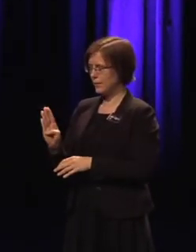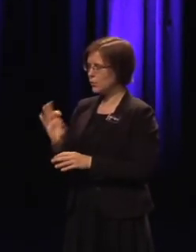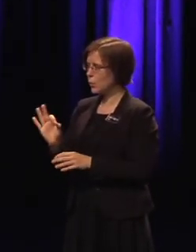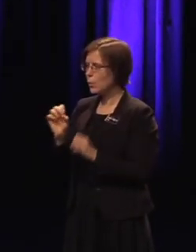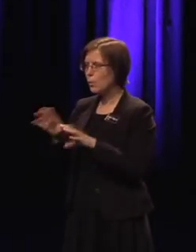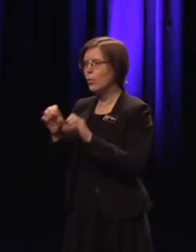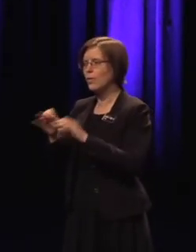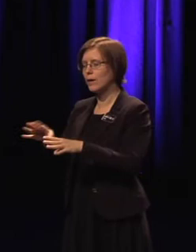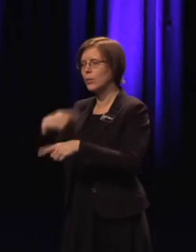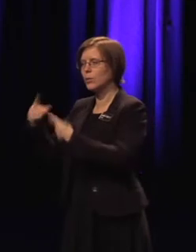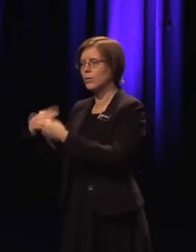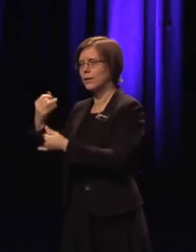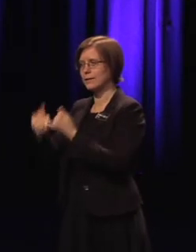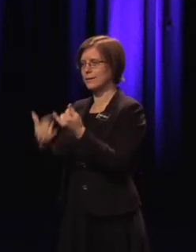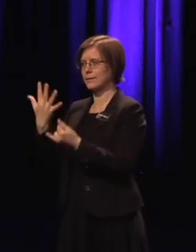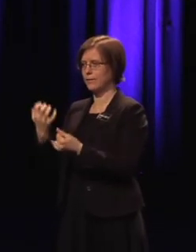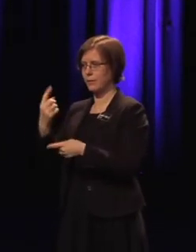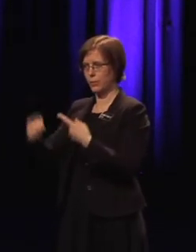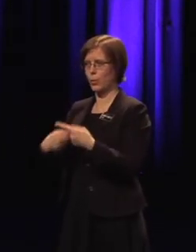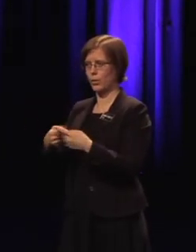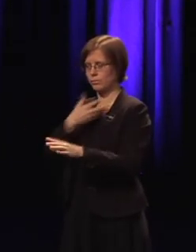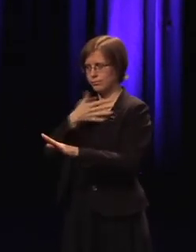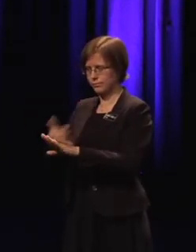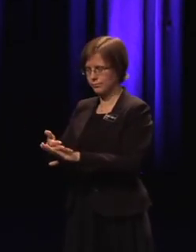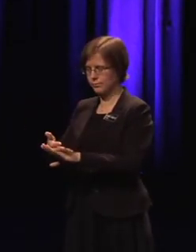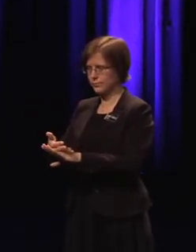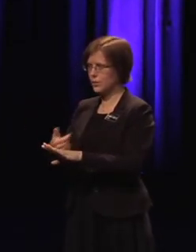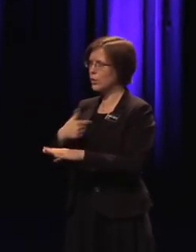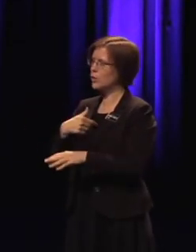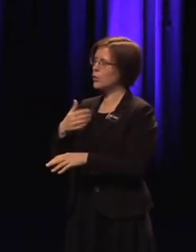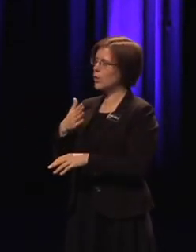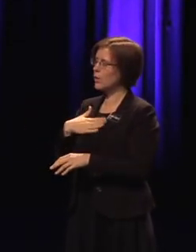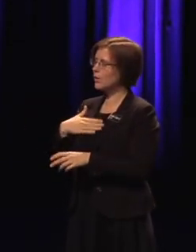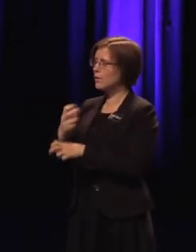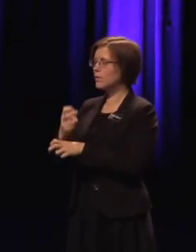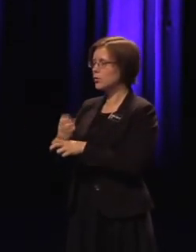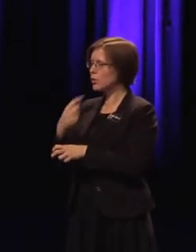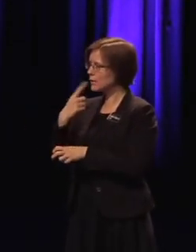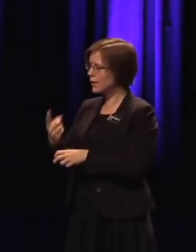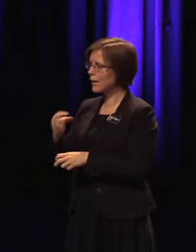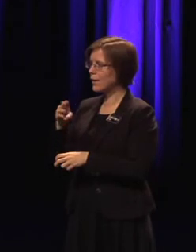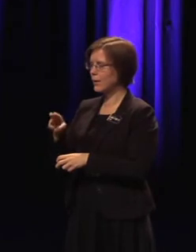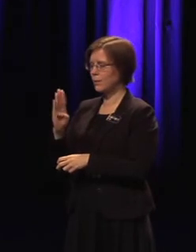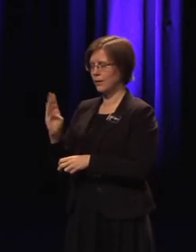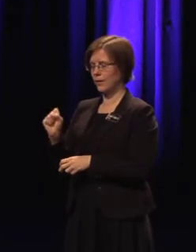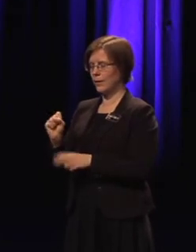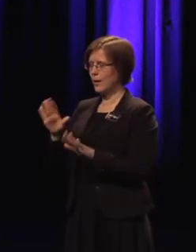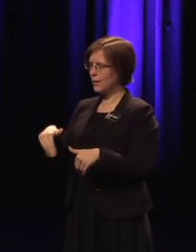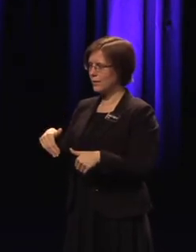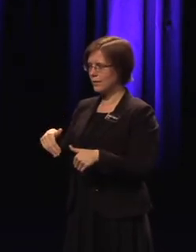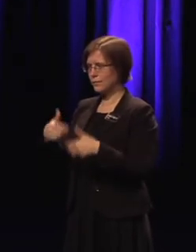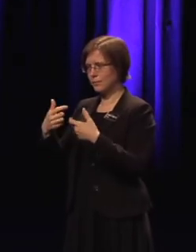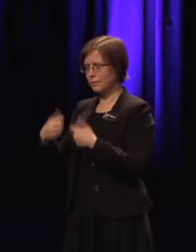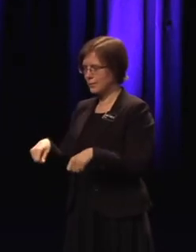in the last 15 years? So I would begin outright to say the Mdgs failed to take human rights